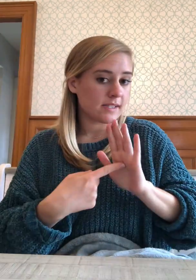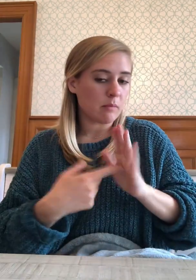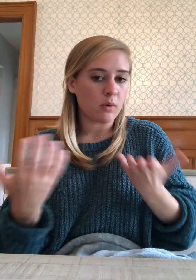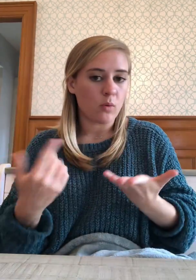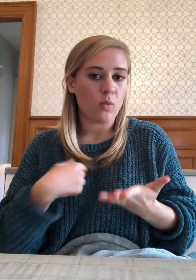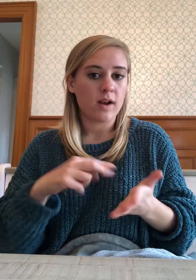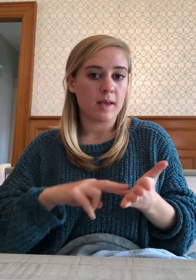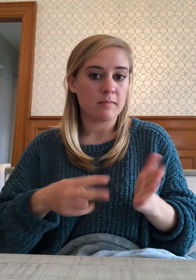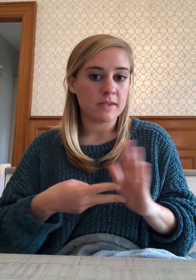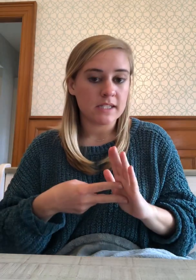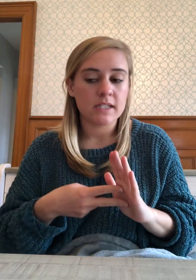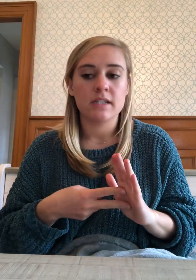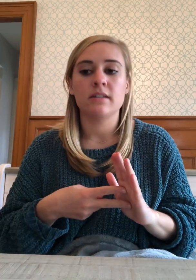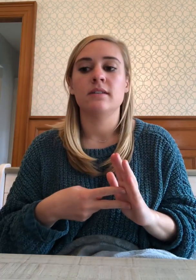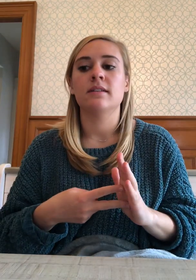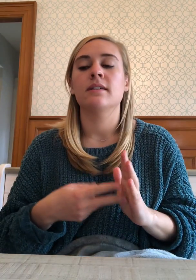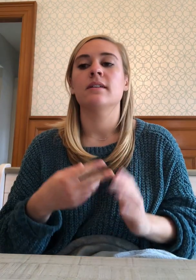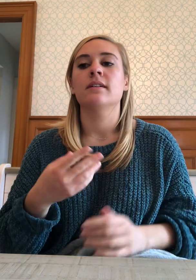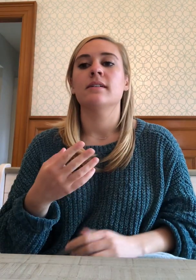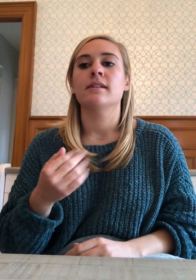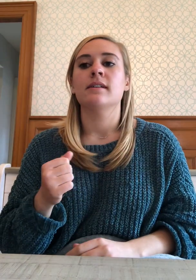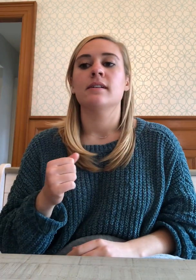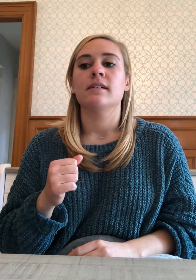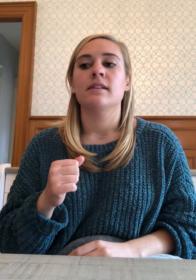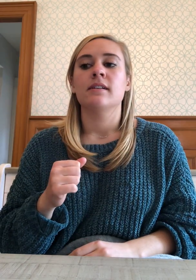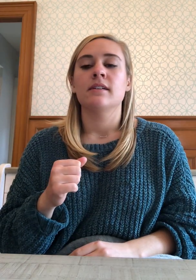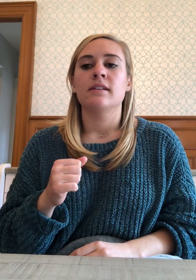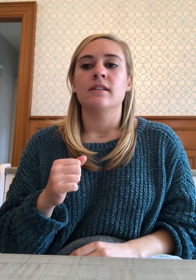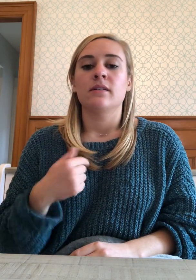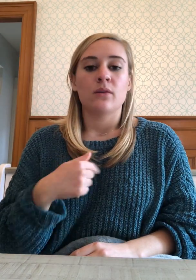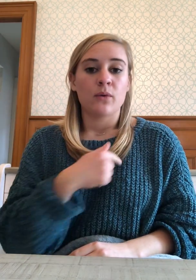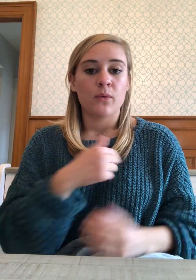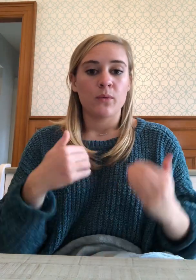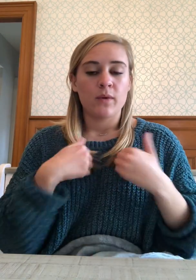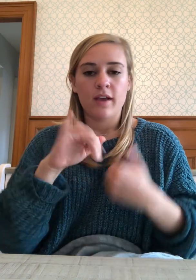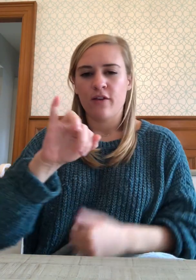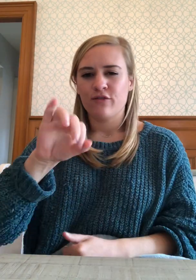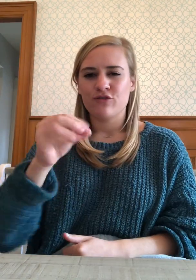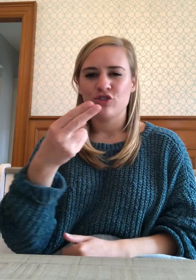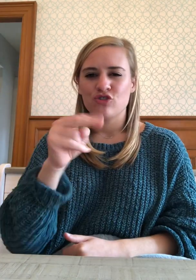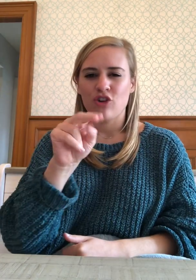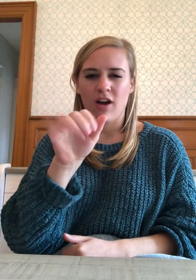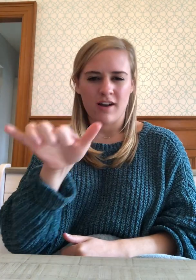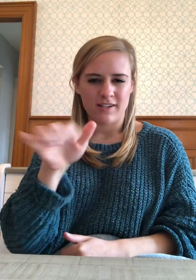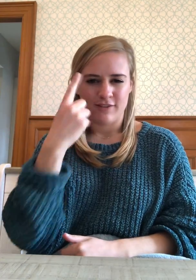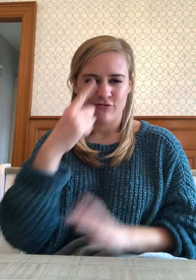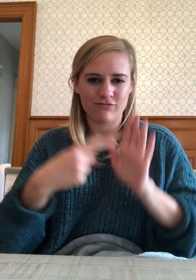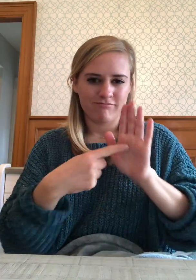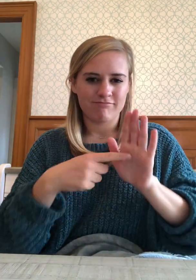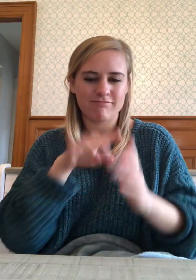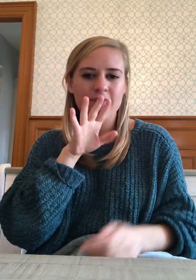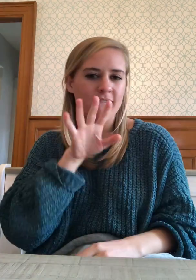that is that we have Johnny. Johnny is 5 years old. He's led a